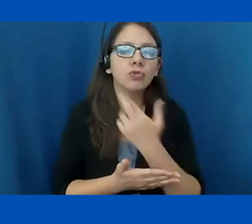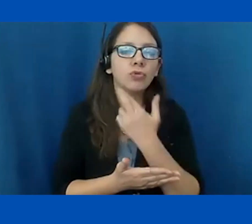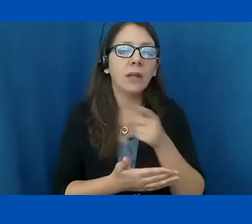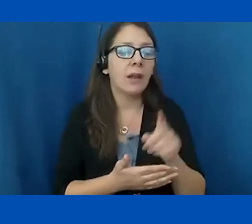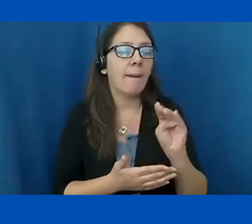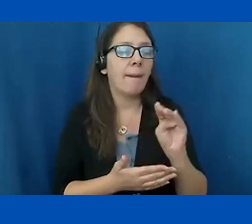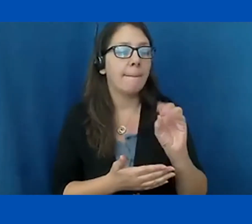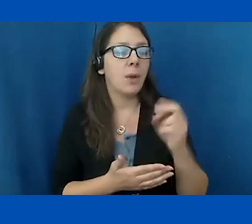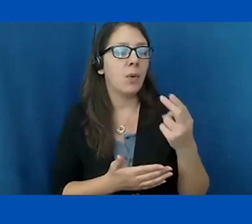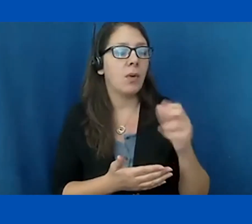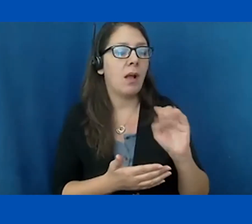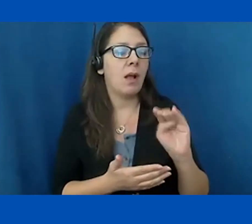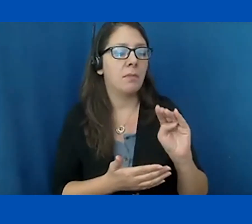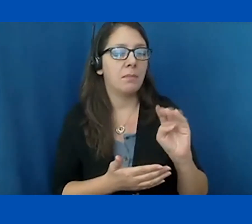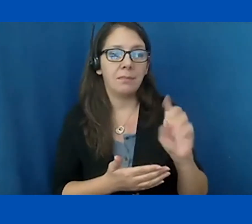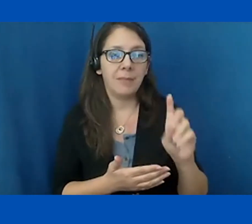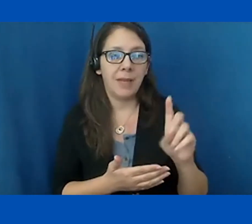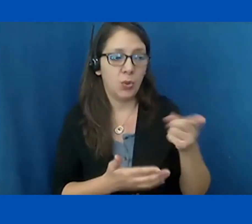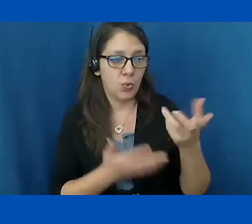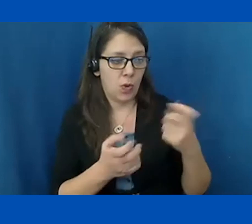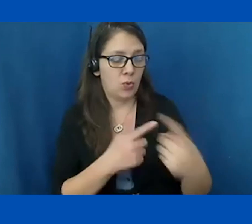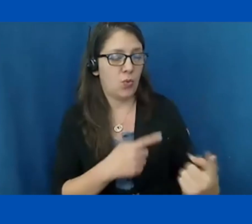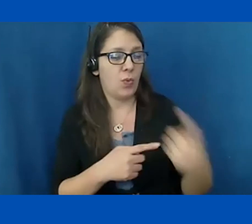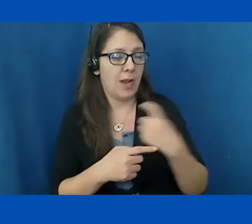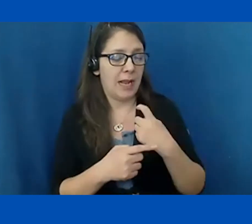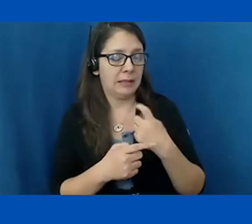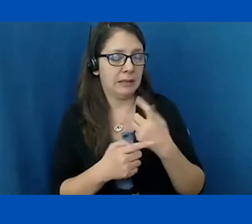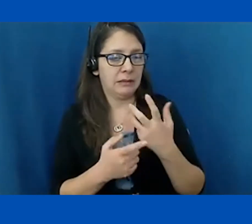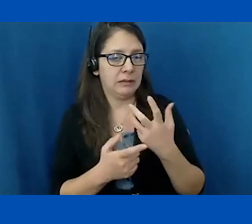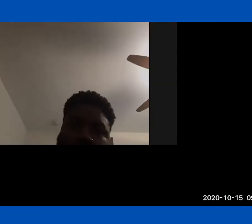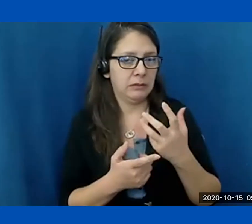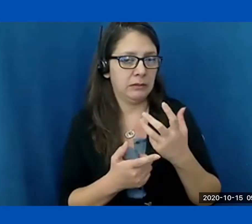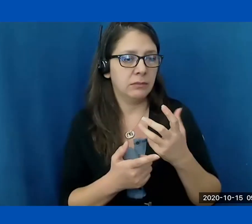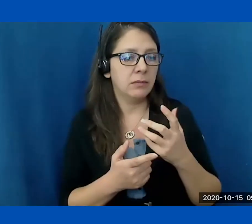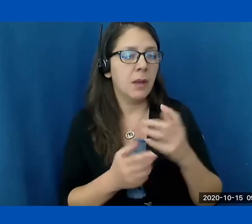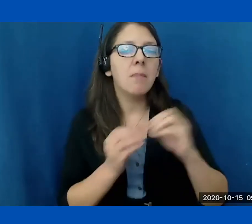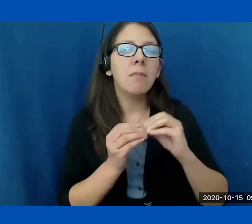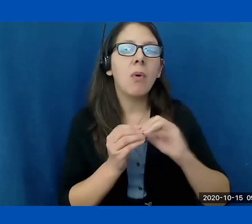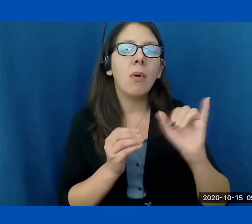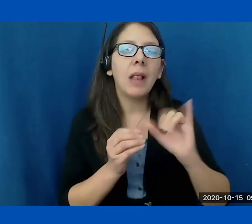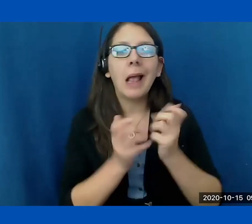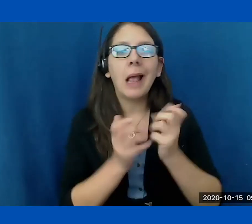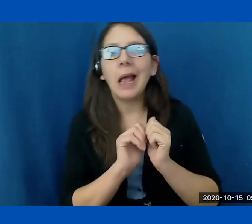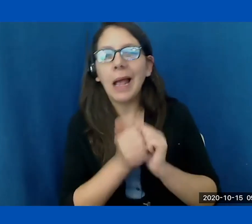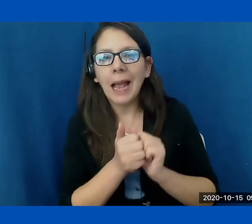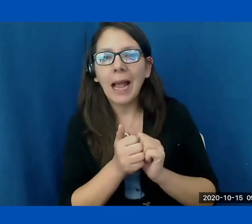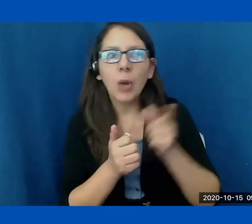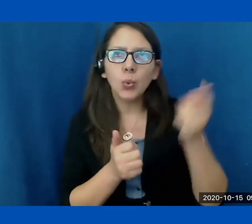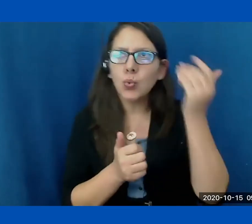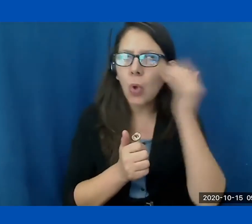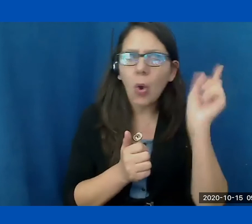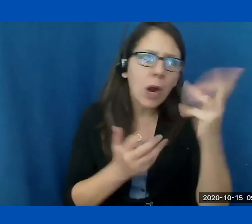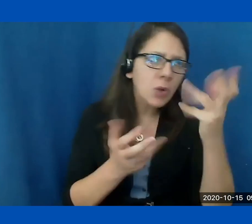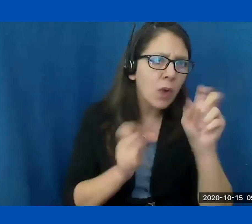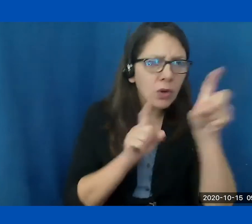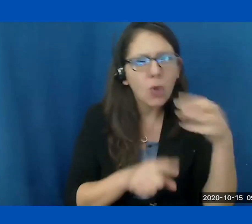ask any point about how you decide on where you're going to go, we can have that in another question. But I know that the moment that I arrive